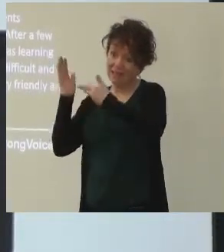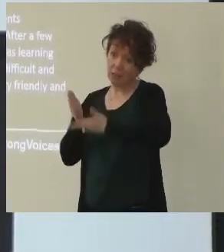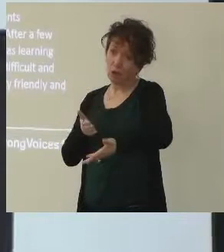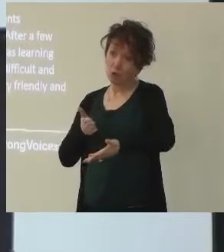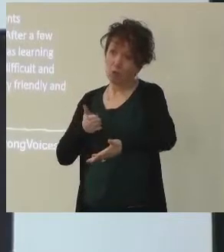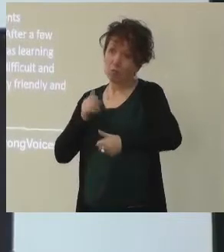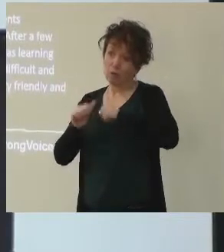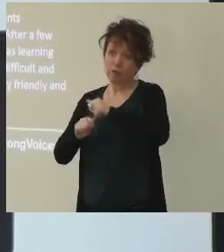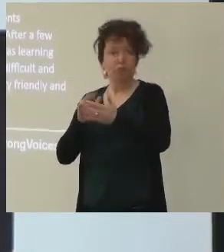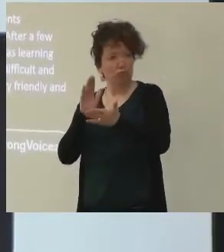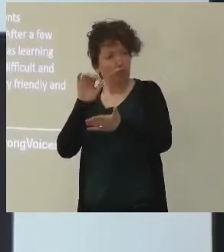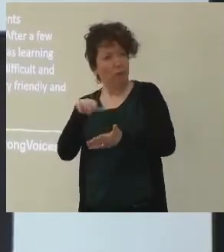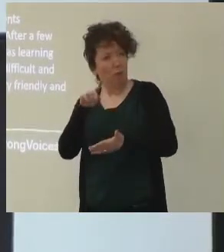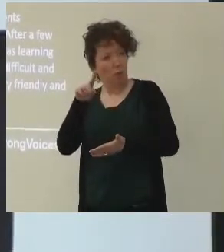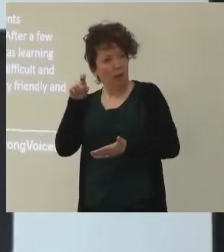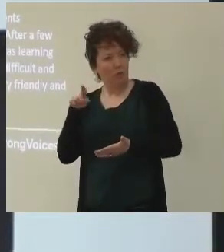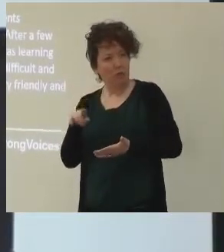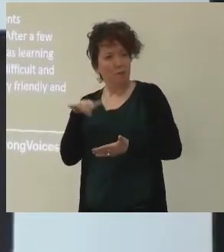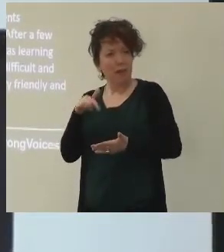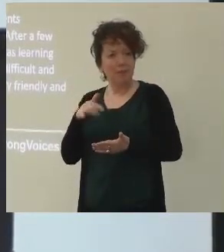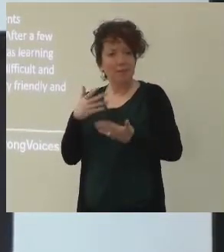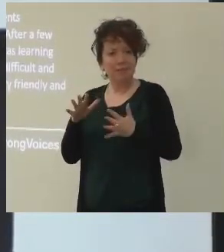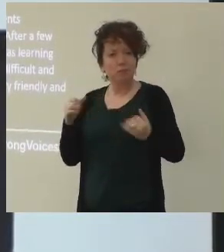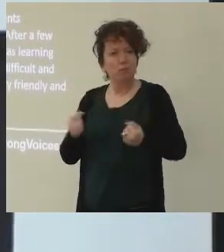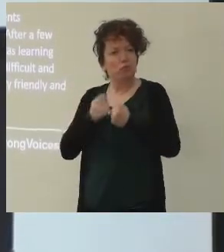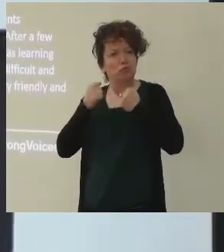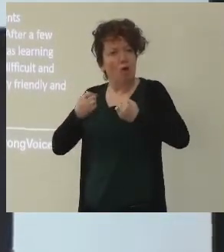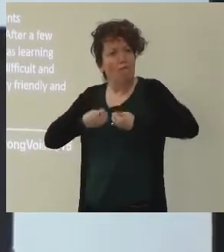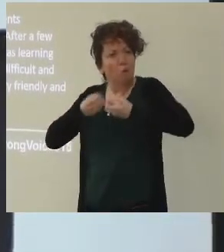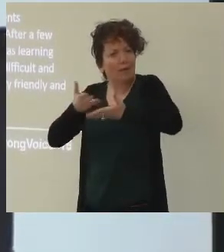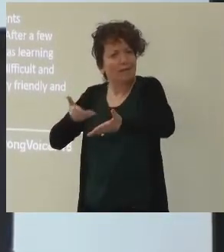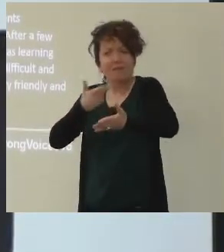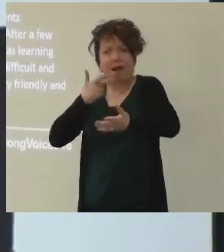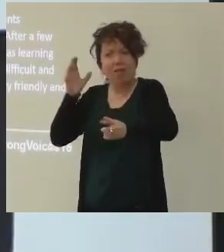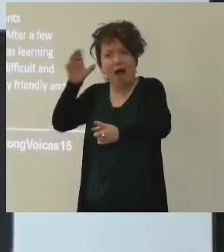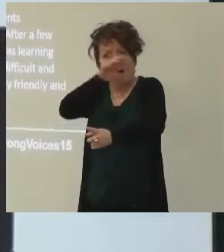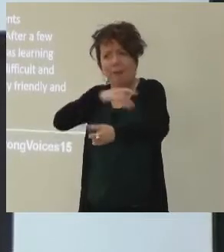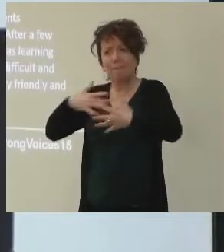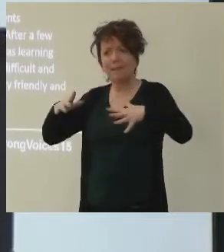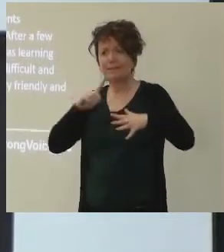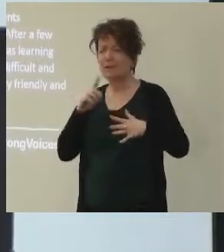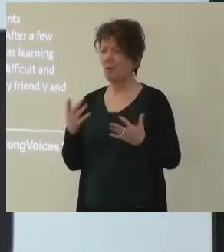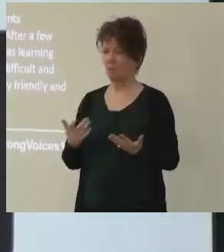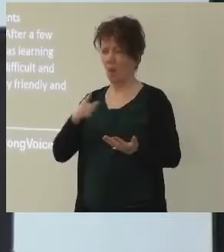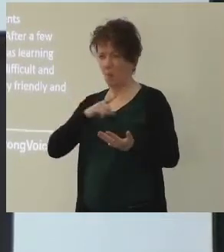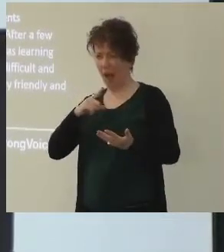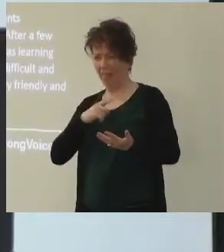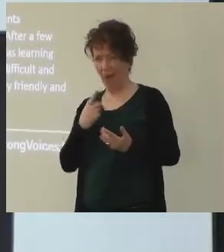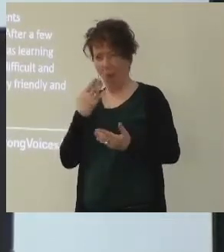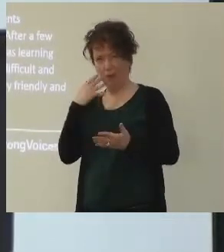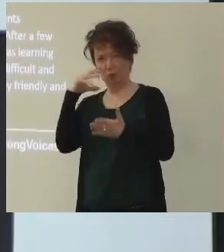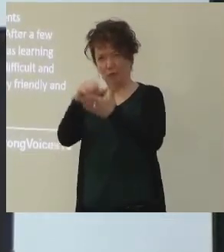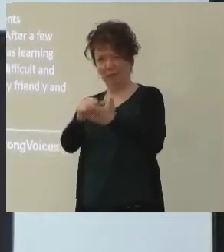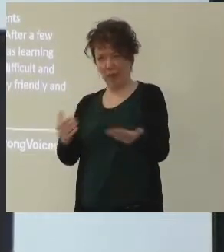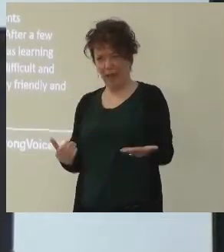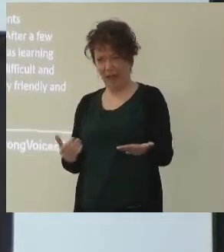that we would raise, having spoken to colleagues that have delivered Strong Voices across the country, is why was this only picked up a